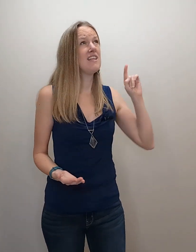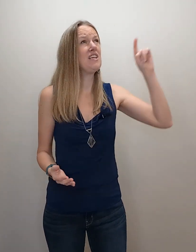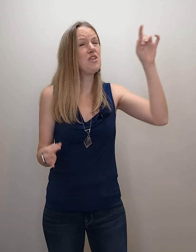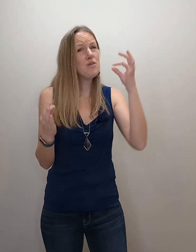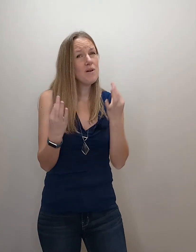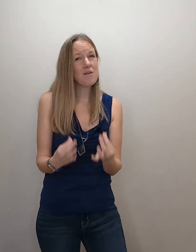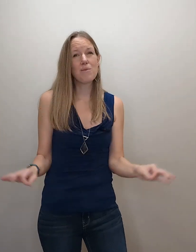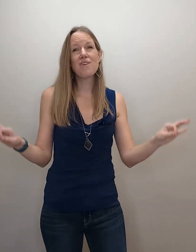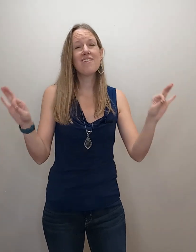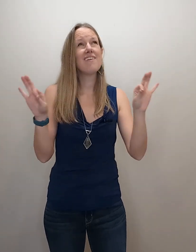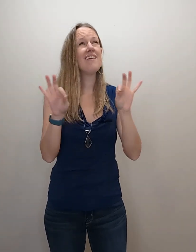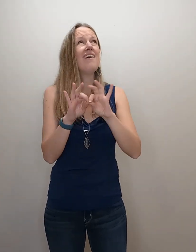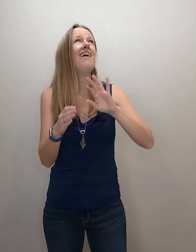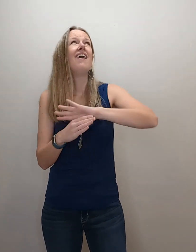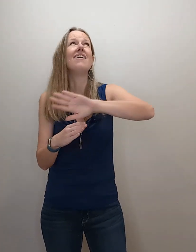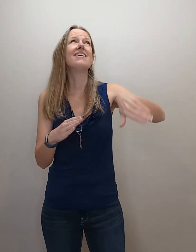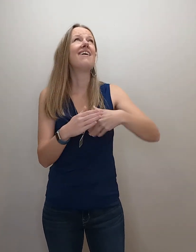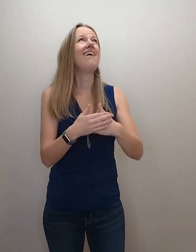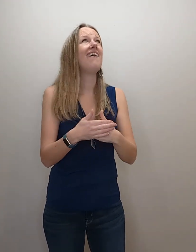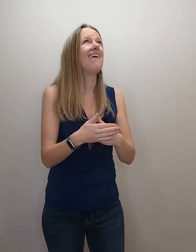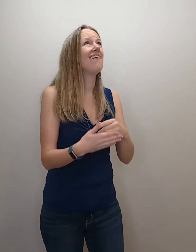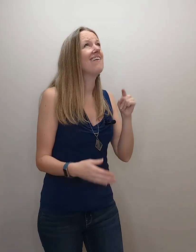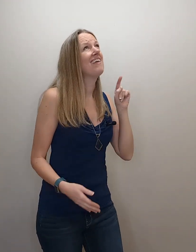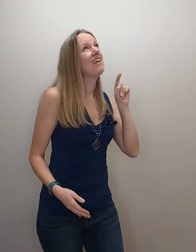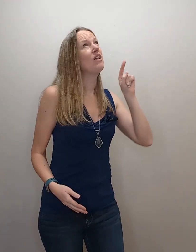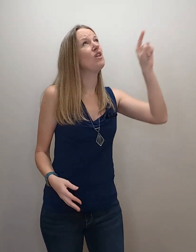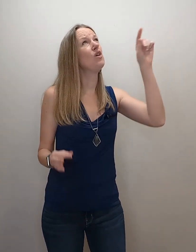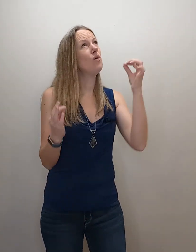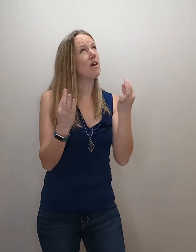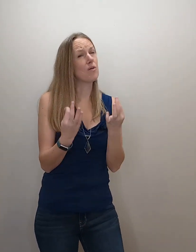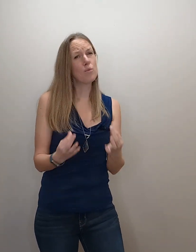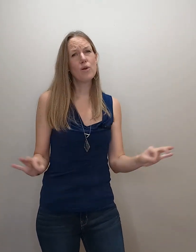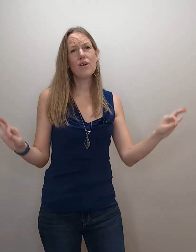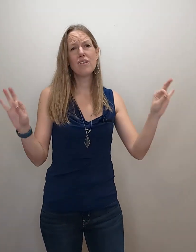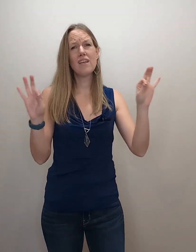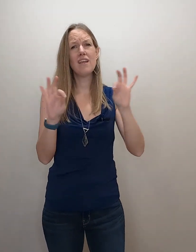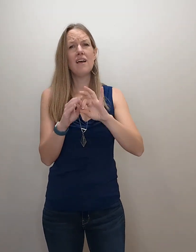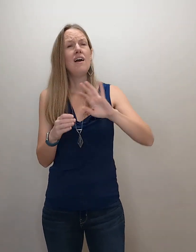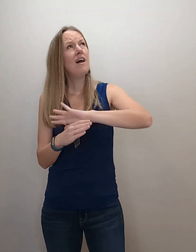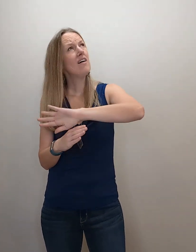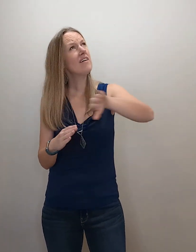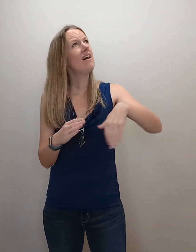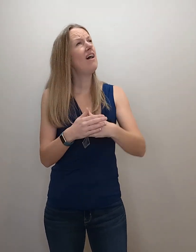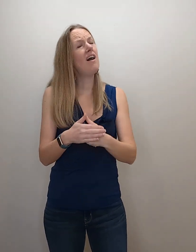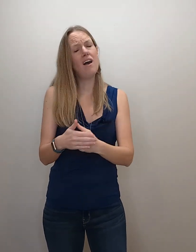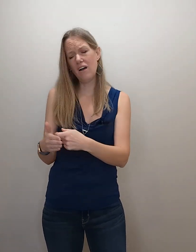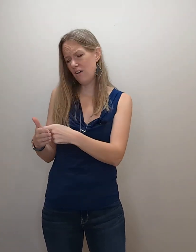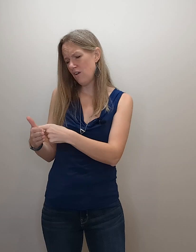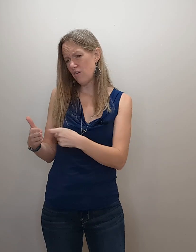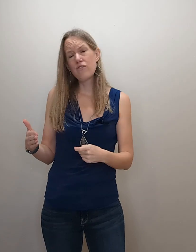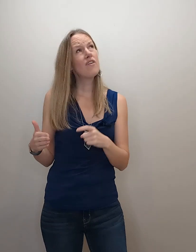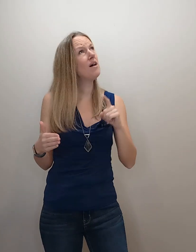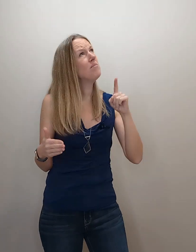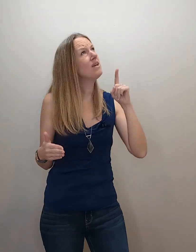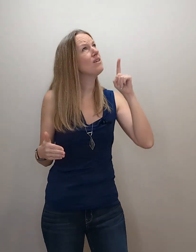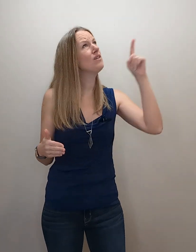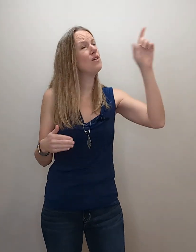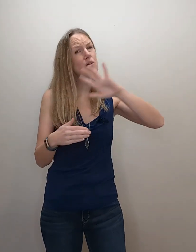that you are worthy of it all. You are worthy of it all. From you